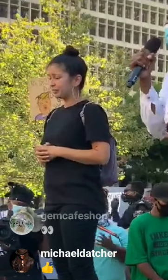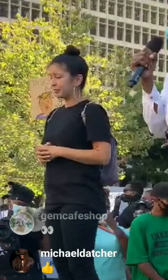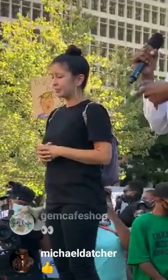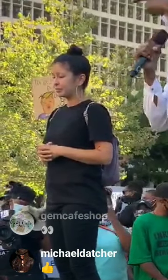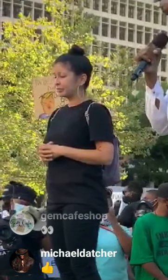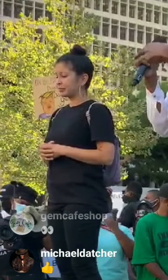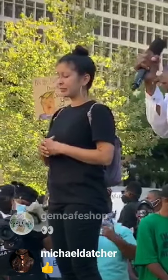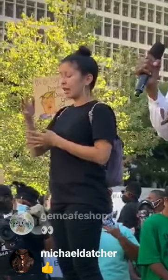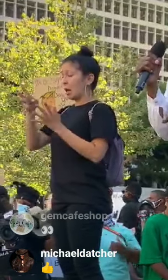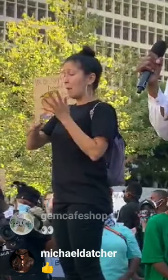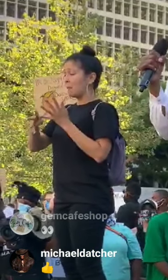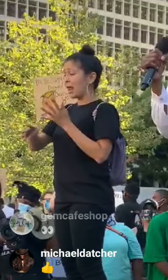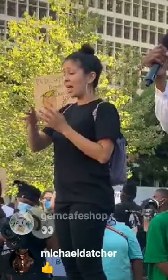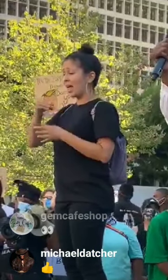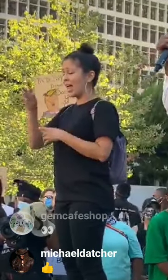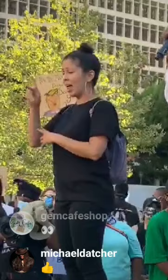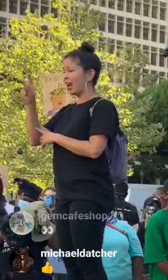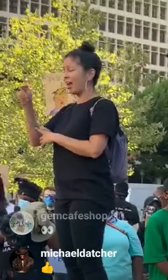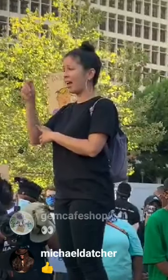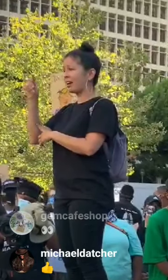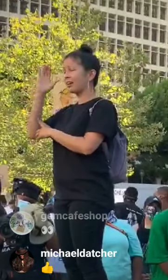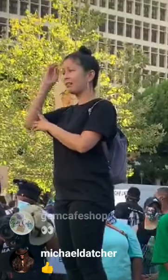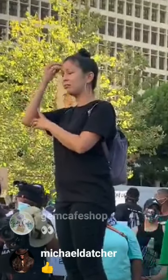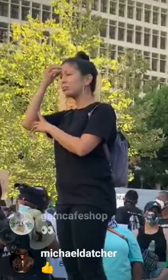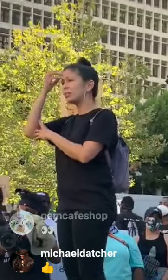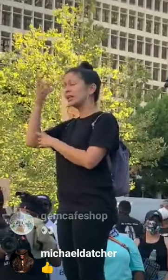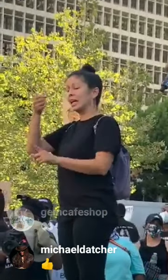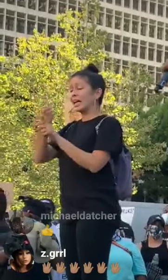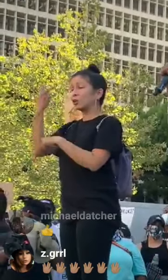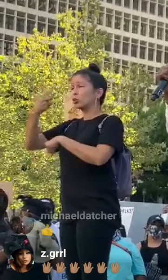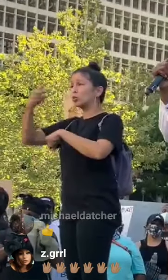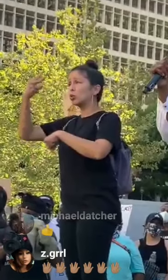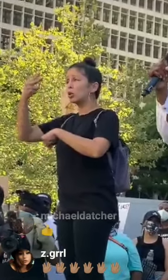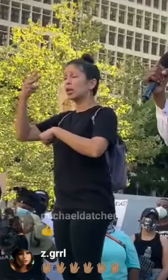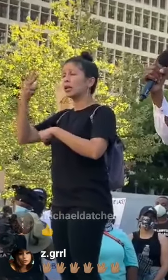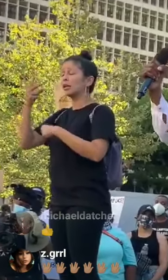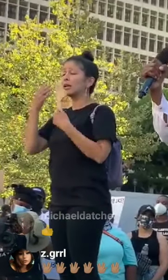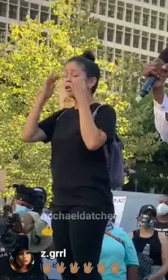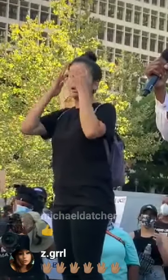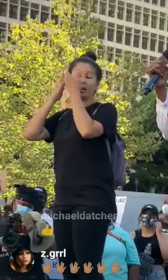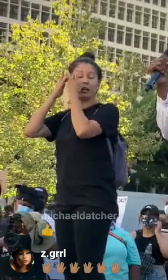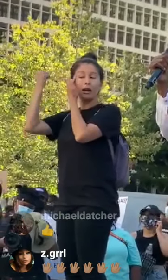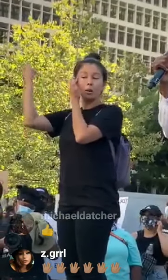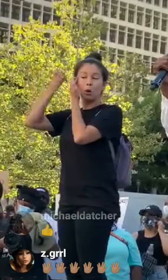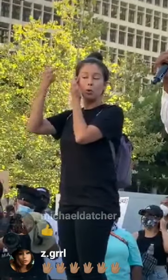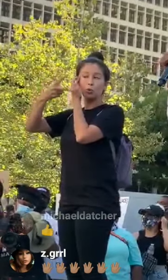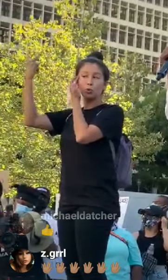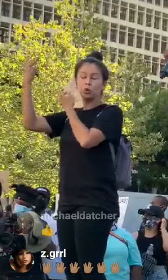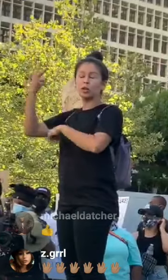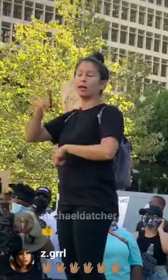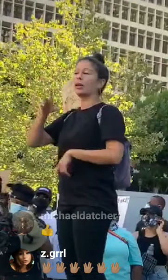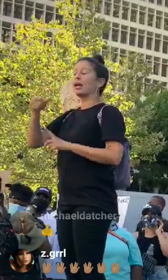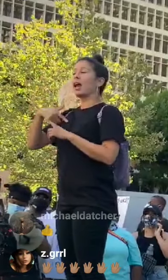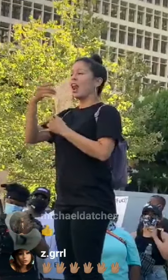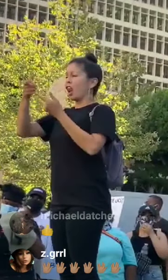a blood clot, and a knot. They also hit him twice on the side of his temple. Then he got